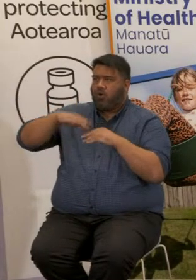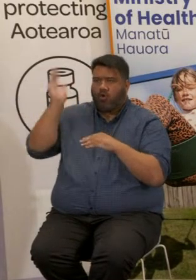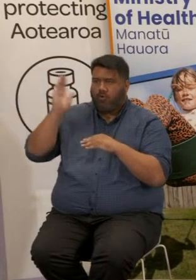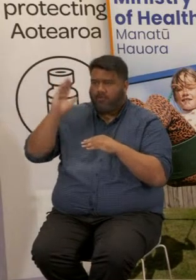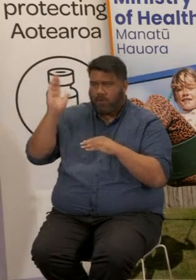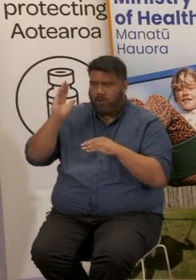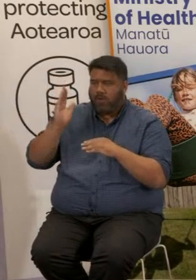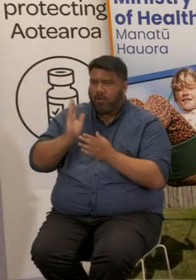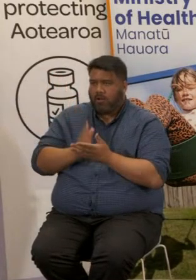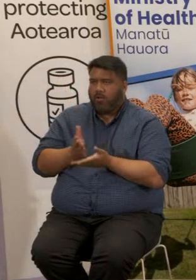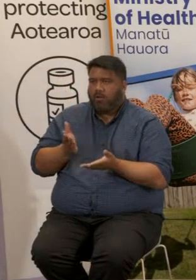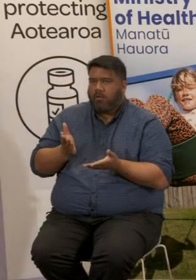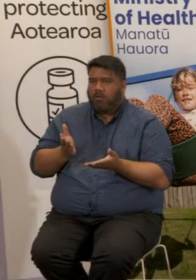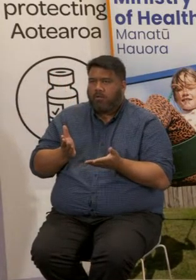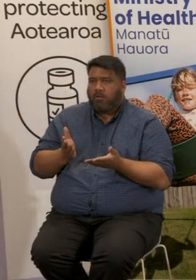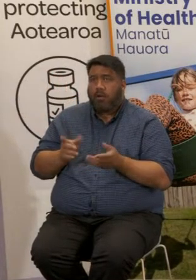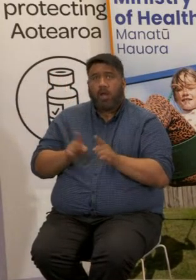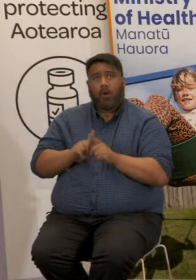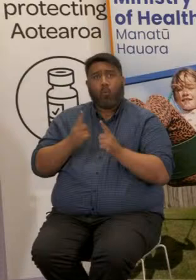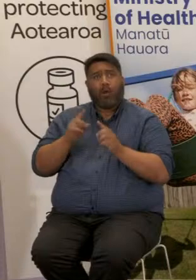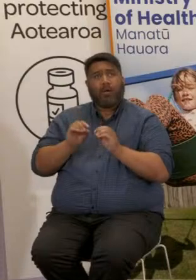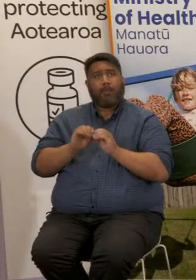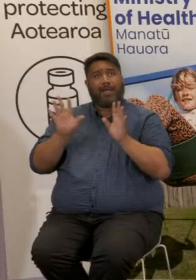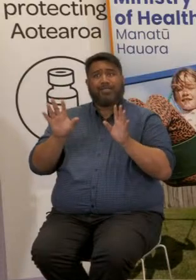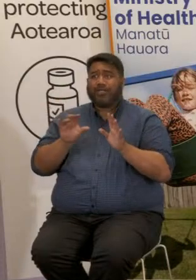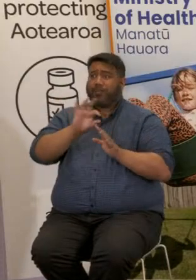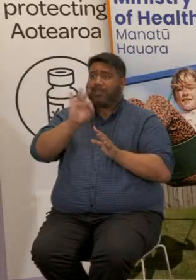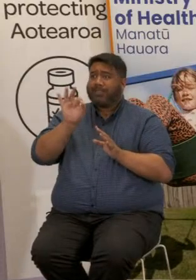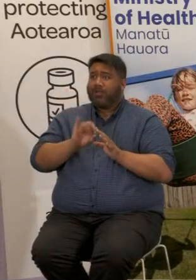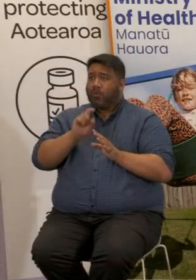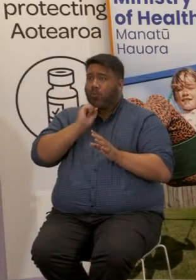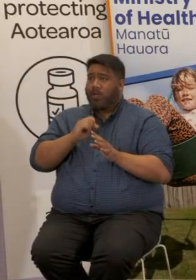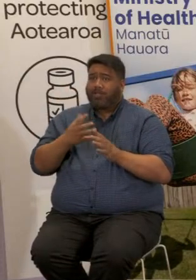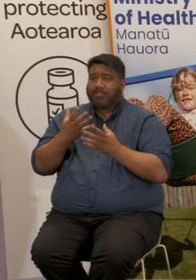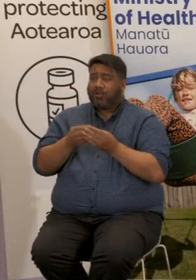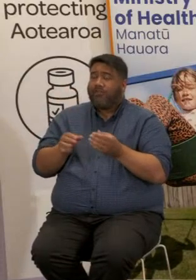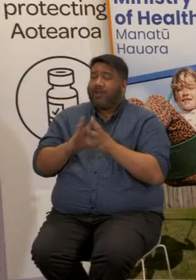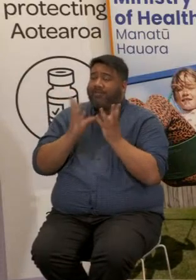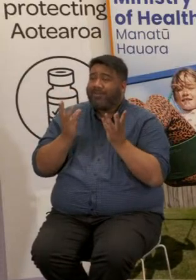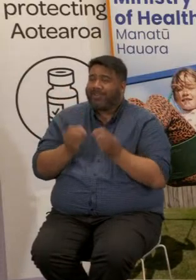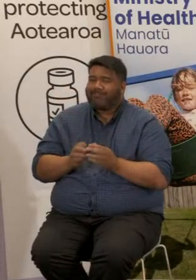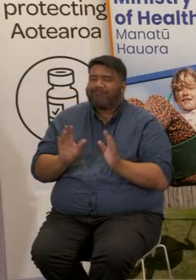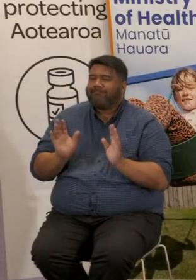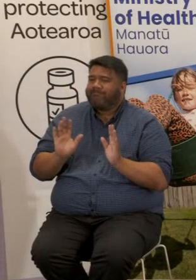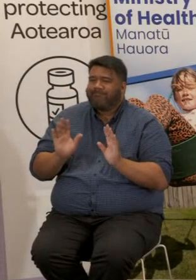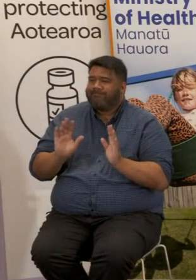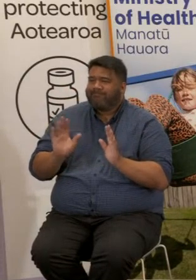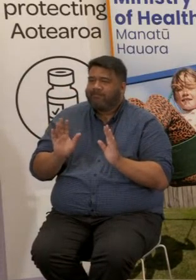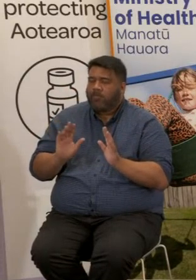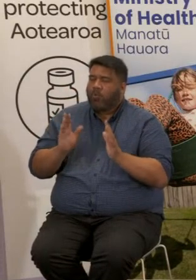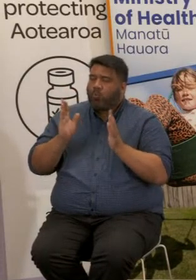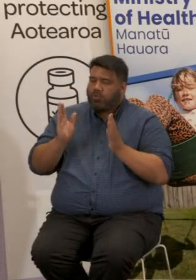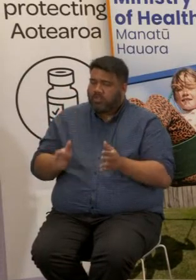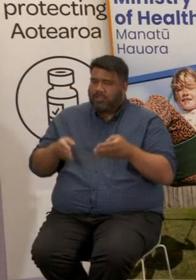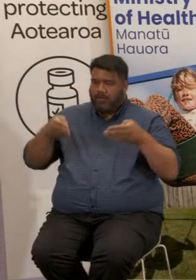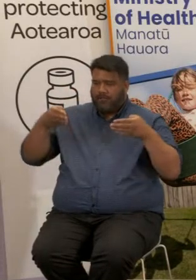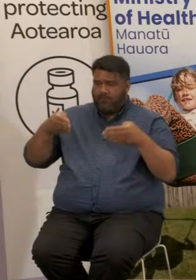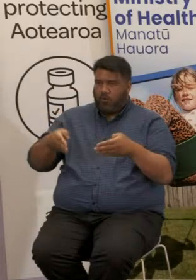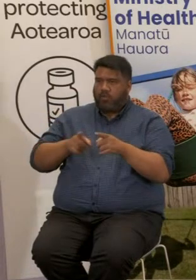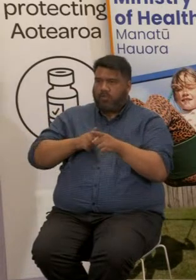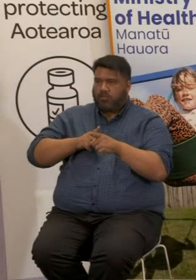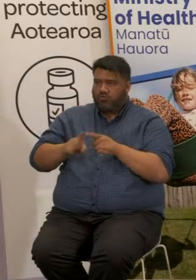there's not a magic number. I think the importance of continuing to focus on offering vaccination to every individual that we